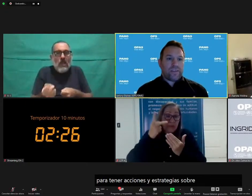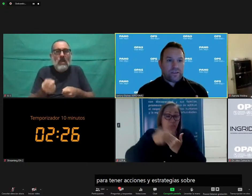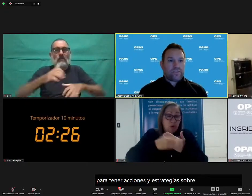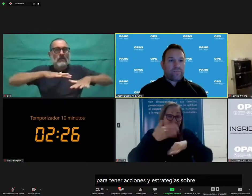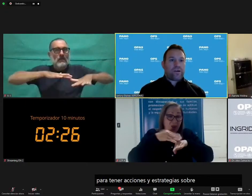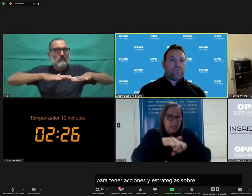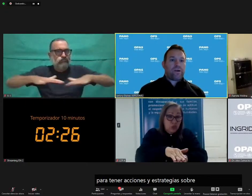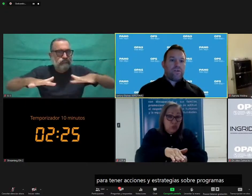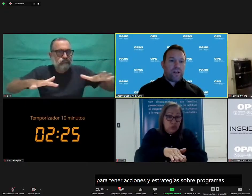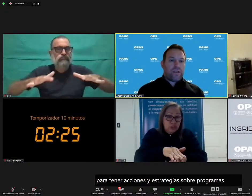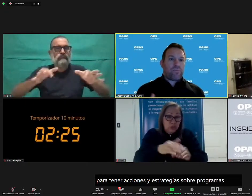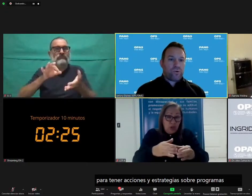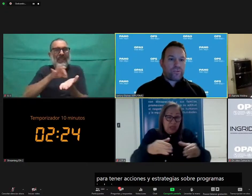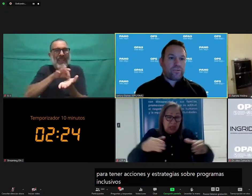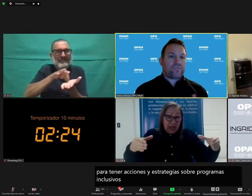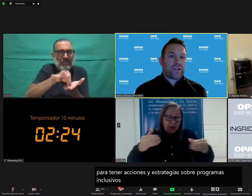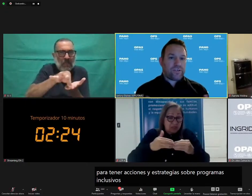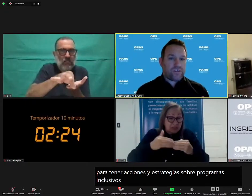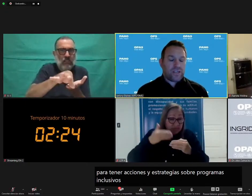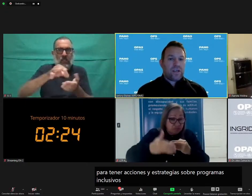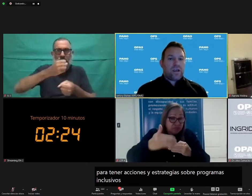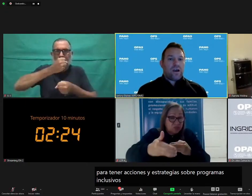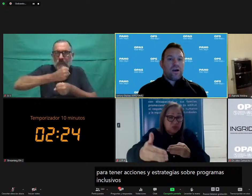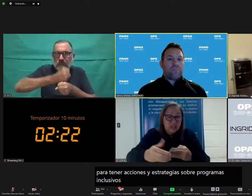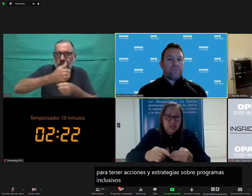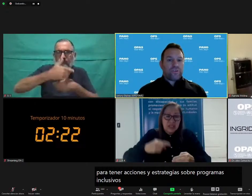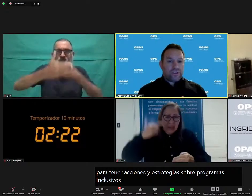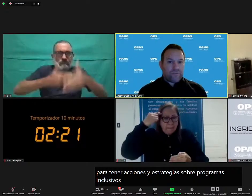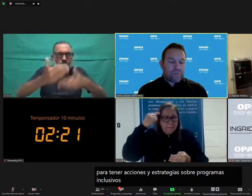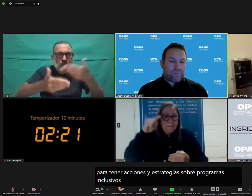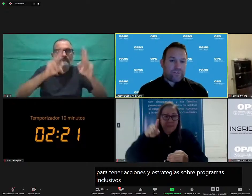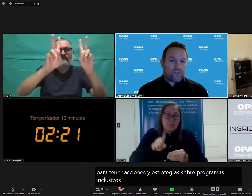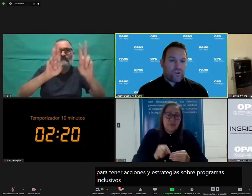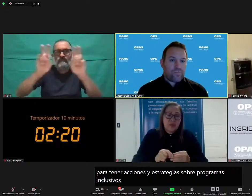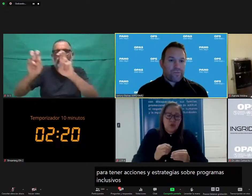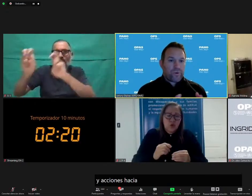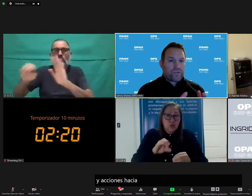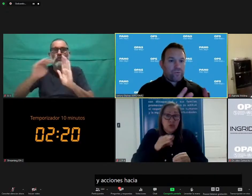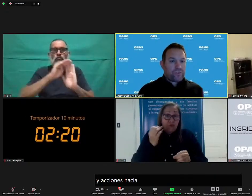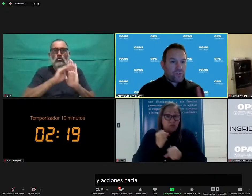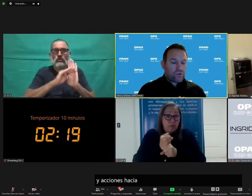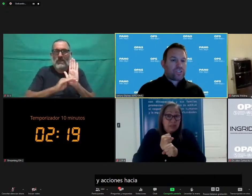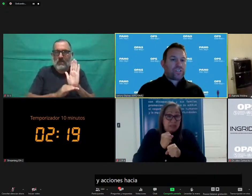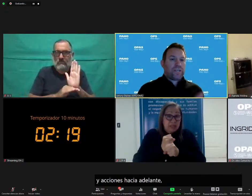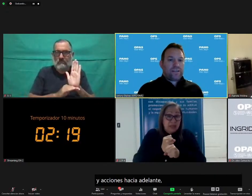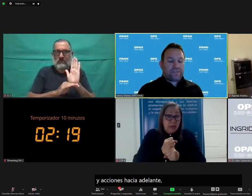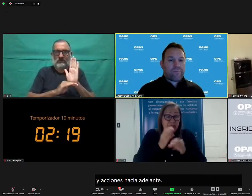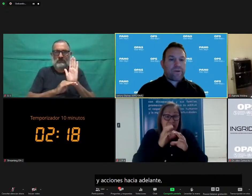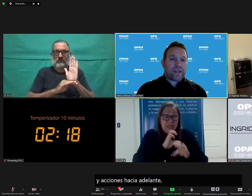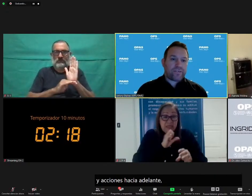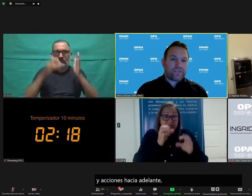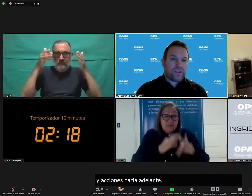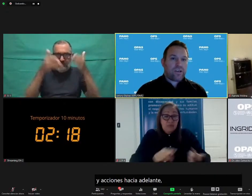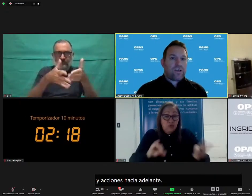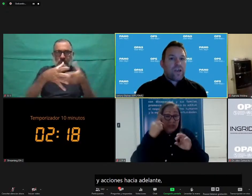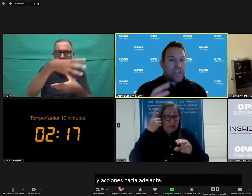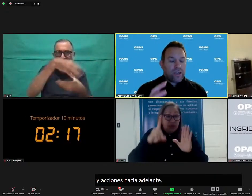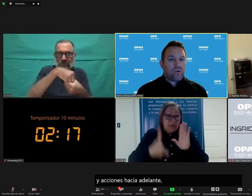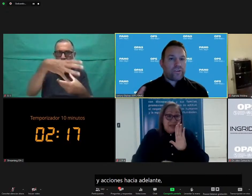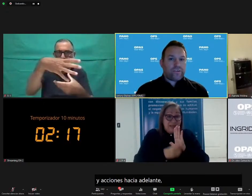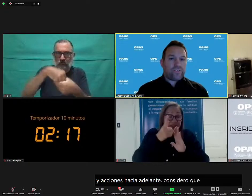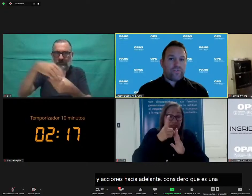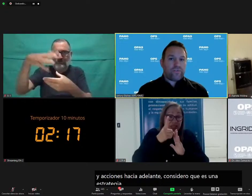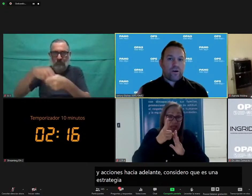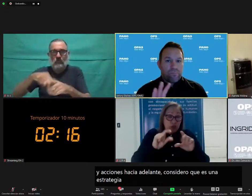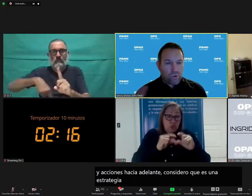and i think this has become a really important strategy um to develop this group which was launched in december last year in